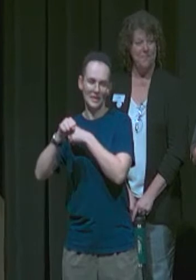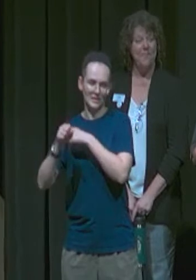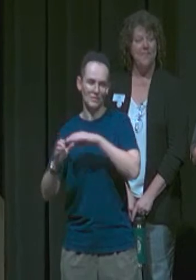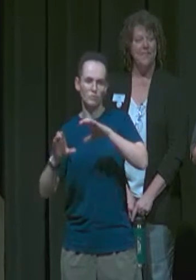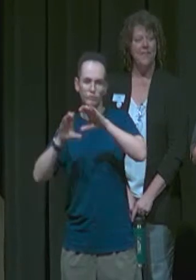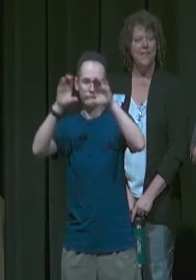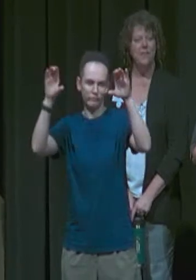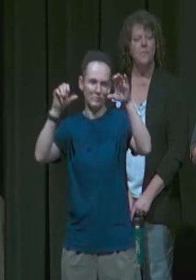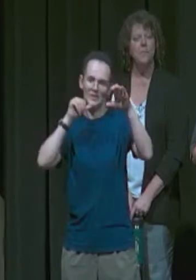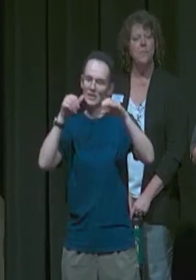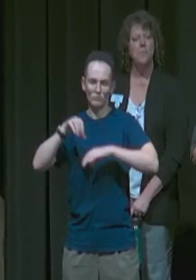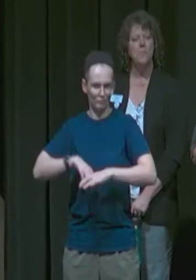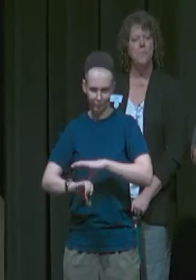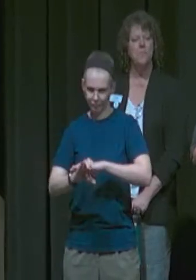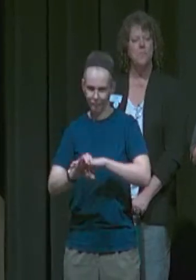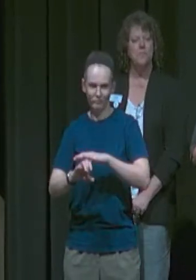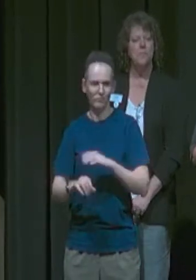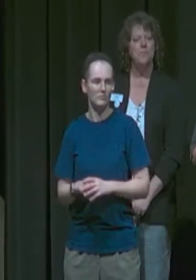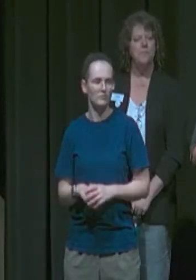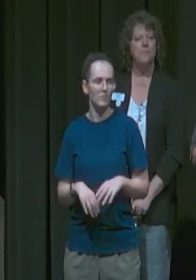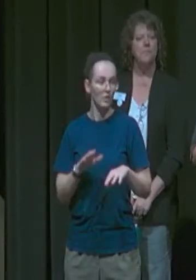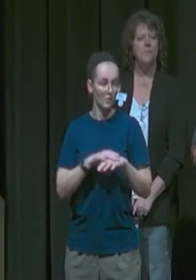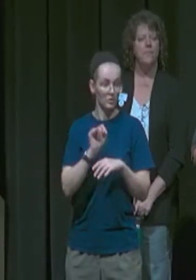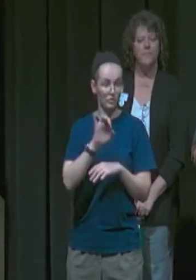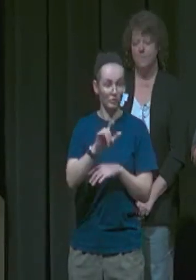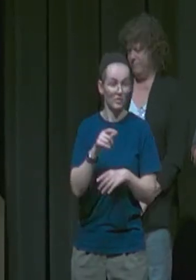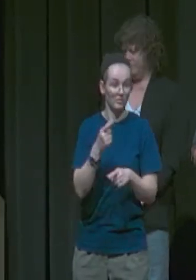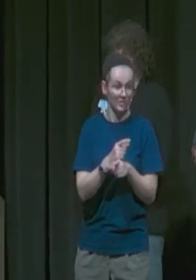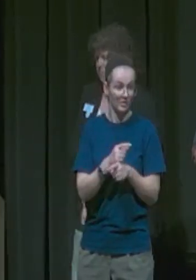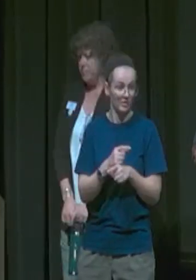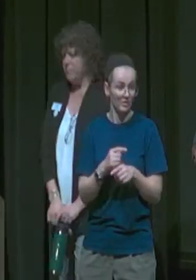The pipeline's going to be on the trail, correctly?